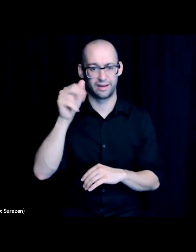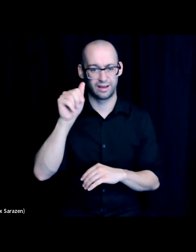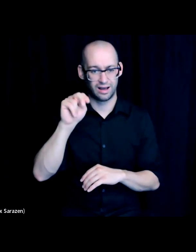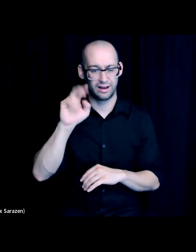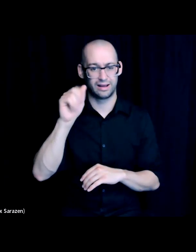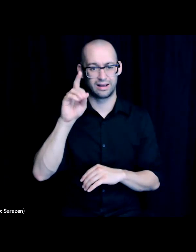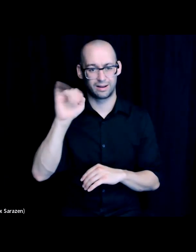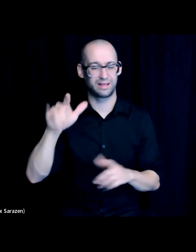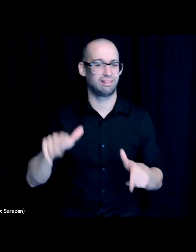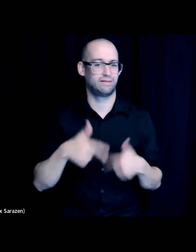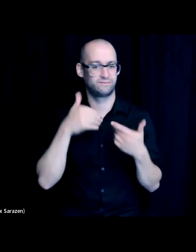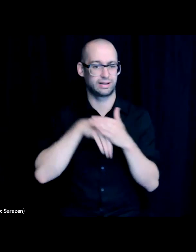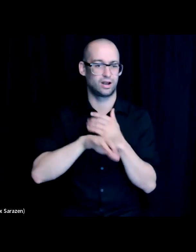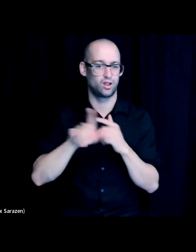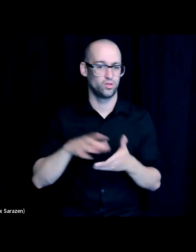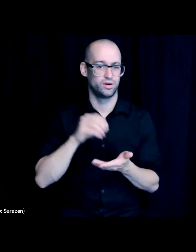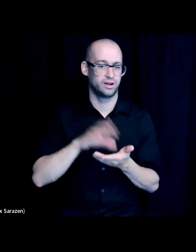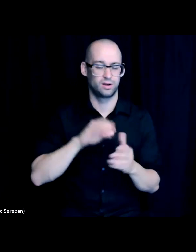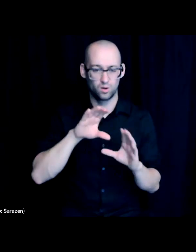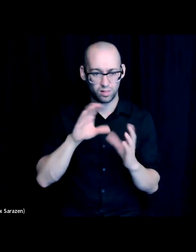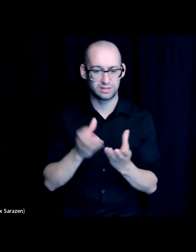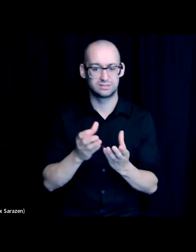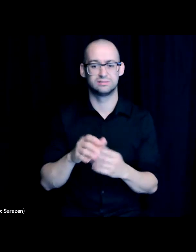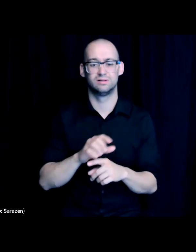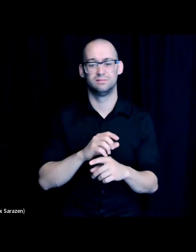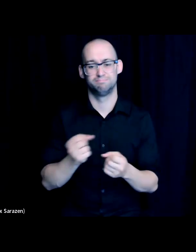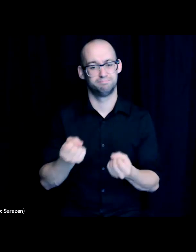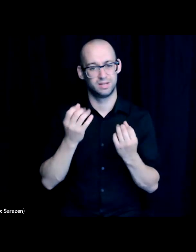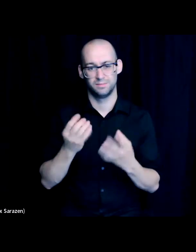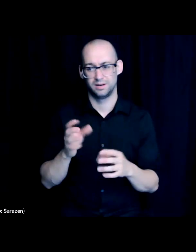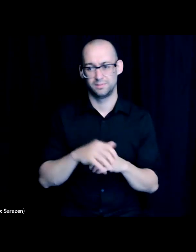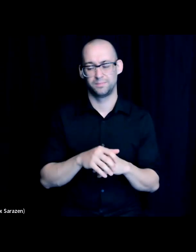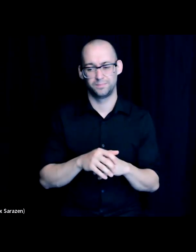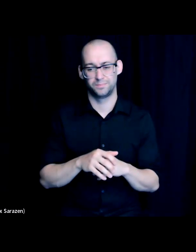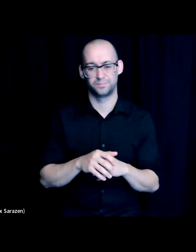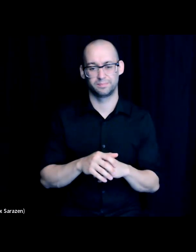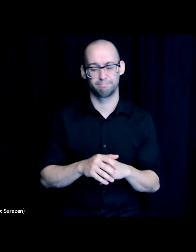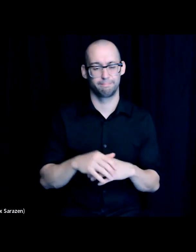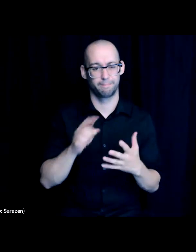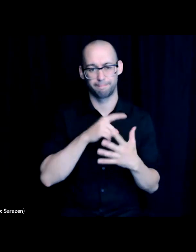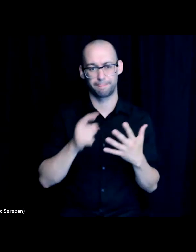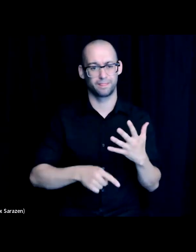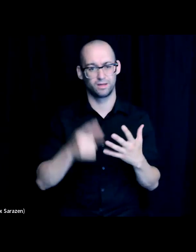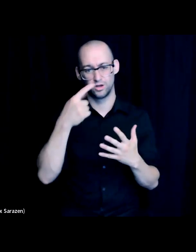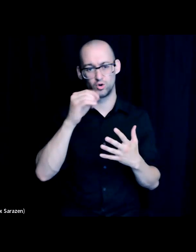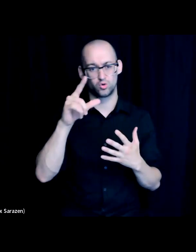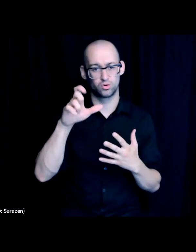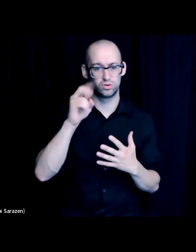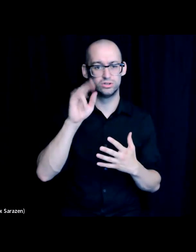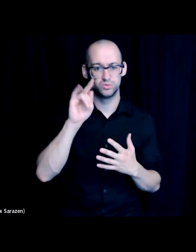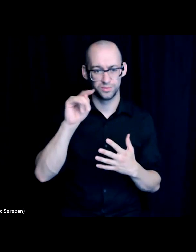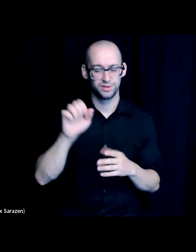Learning courses, or some of the courses that we provide even at Crop Organization, like Google Suite